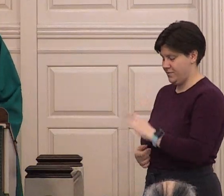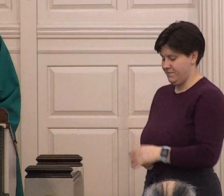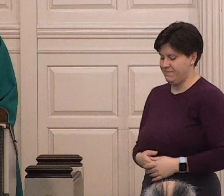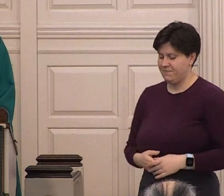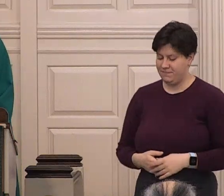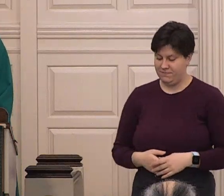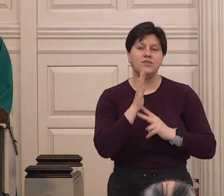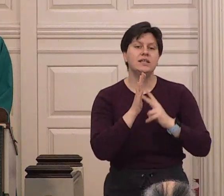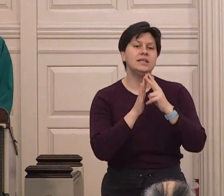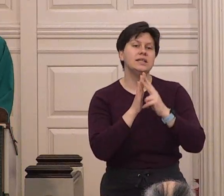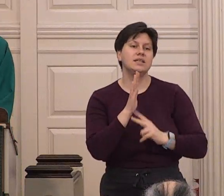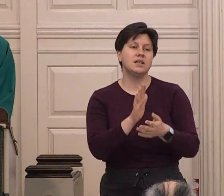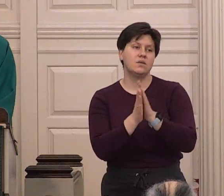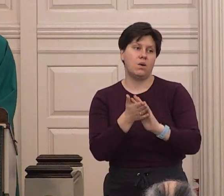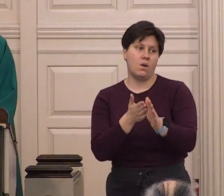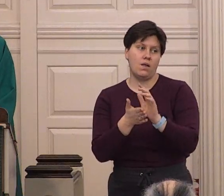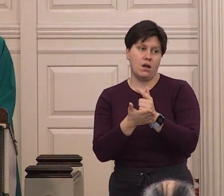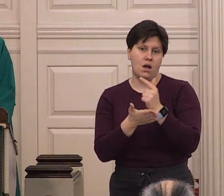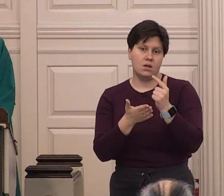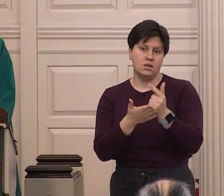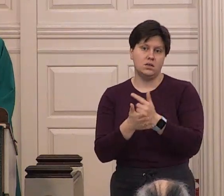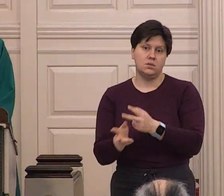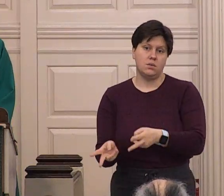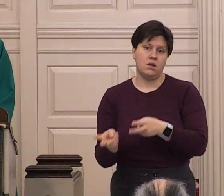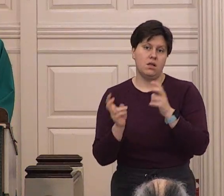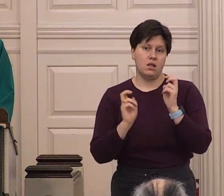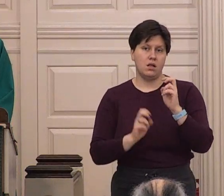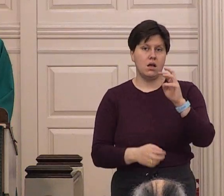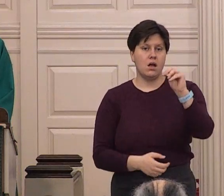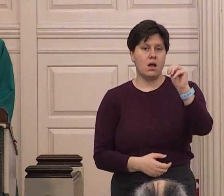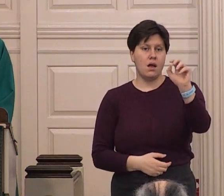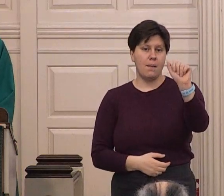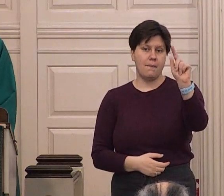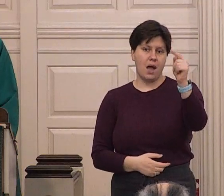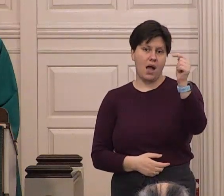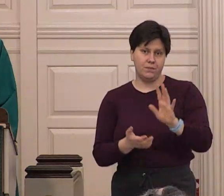A reading from the Holy Gospel according to Matthew.